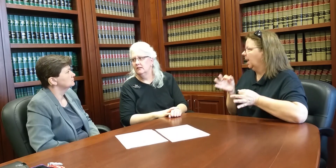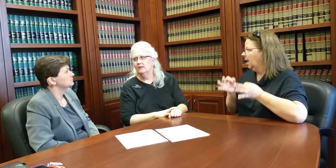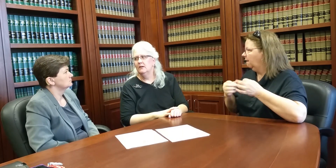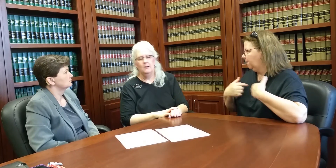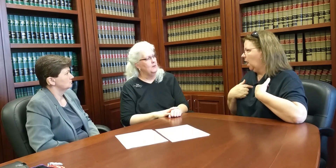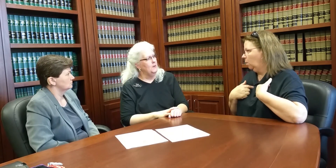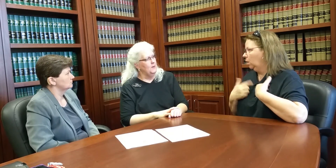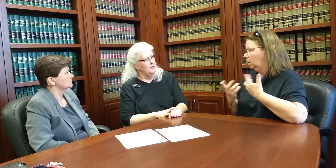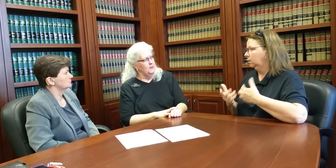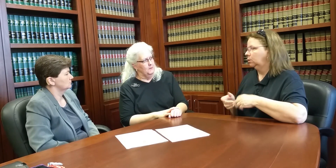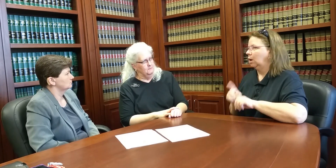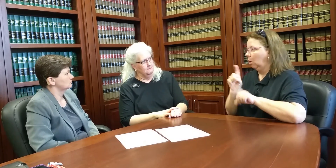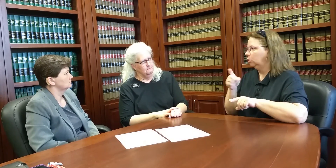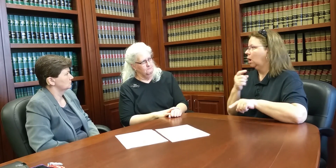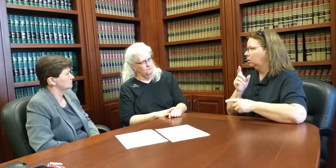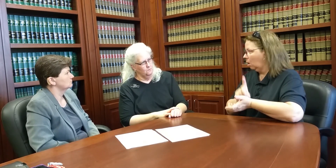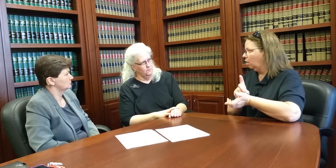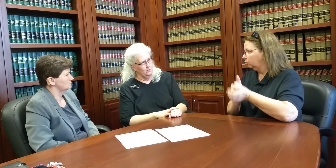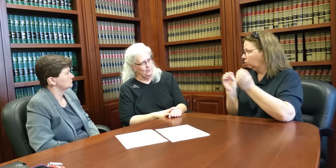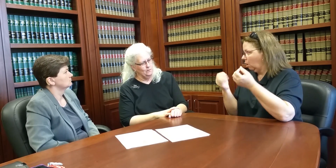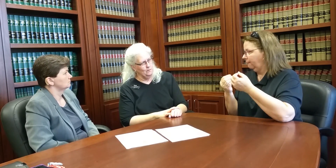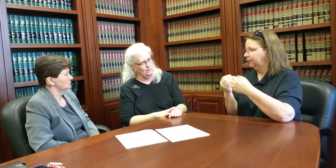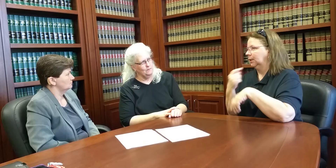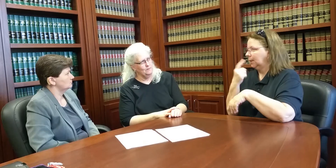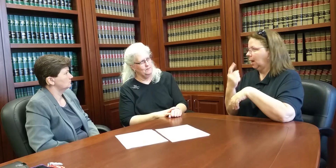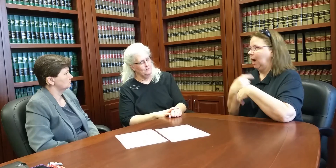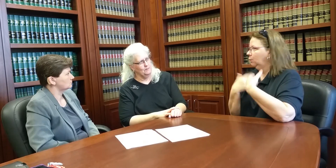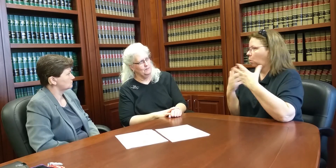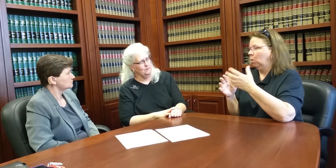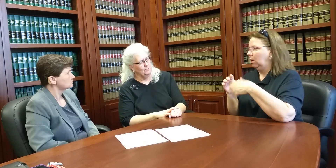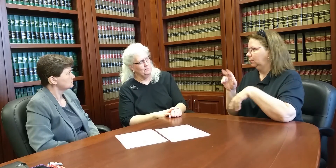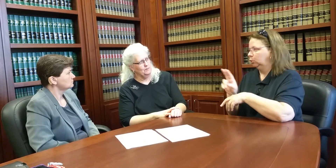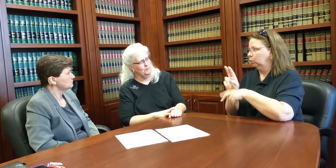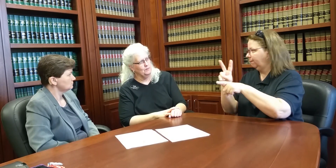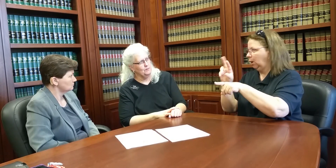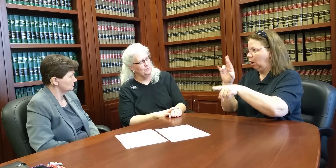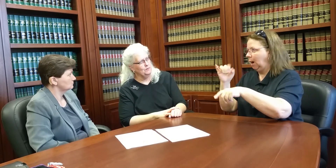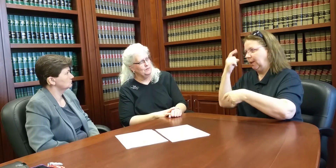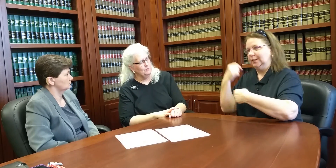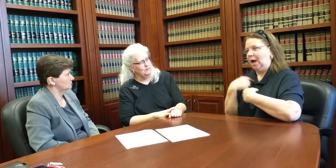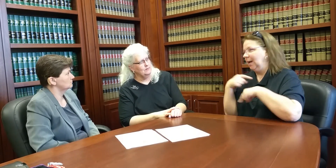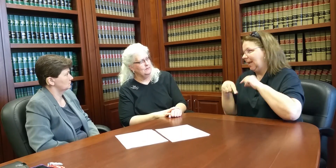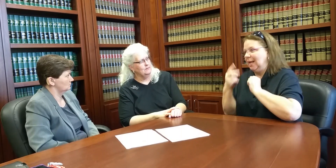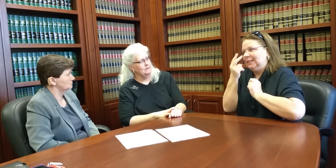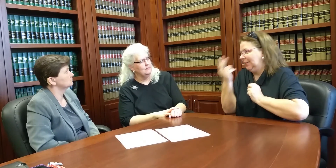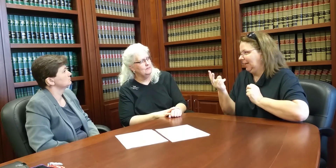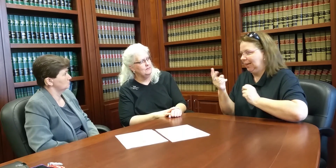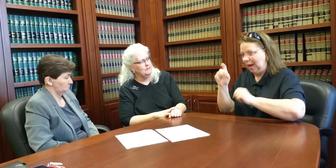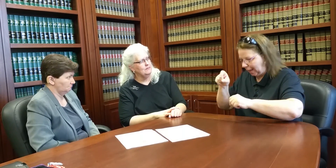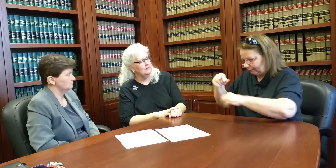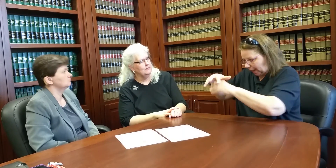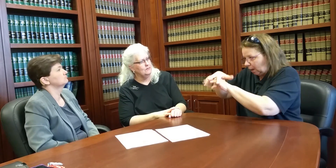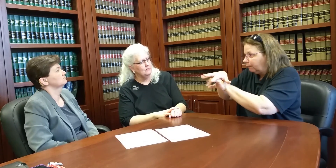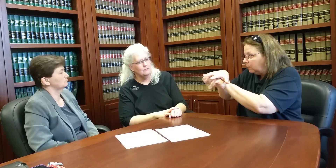if I go to the doctor's office, I want to feel like I can't see, I have help.